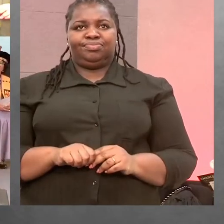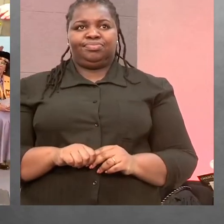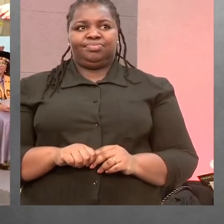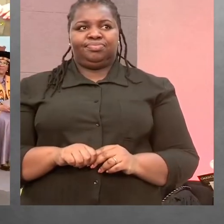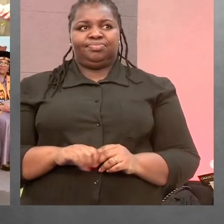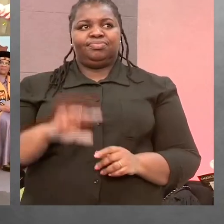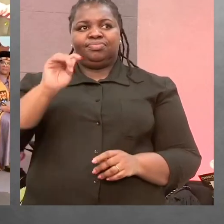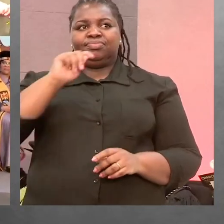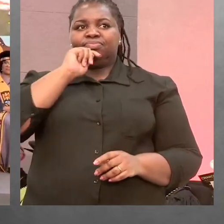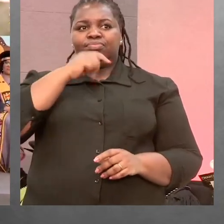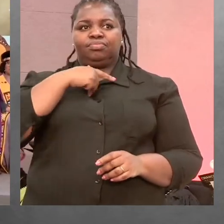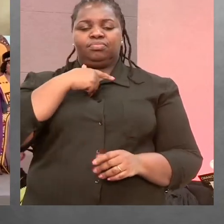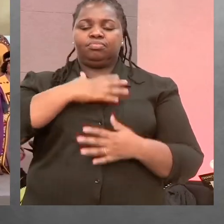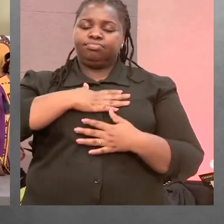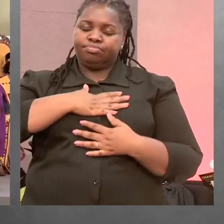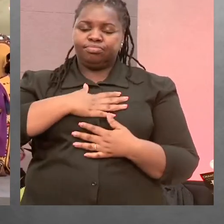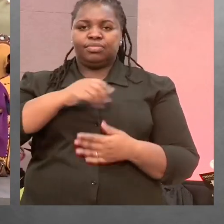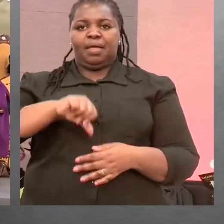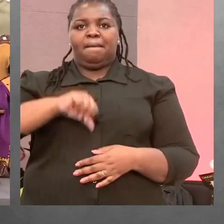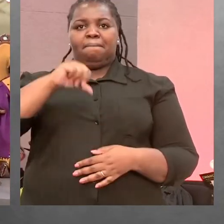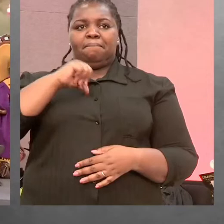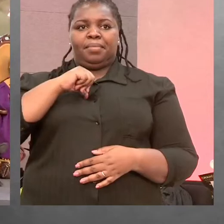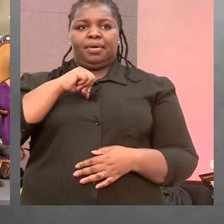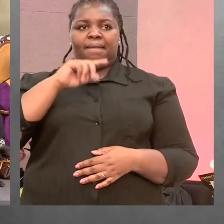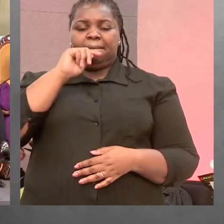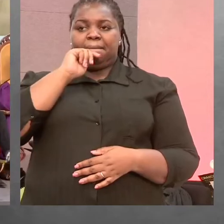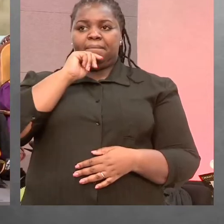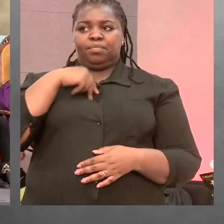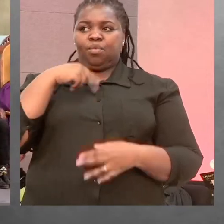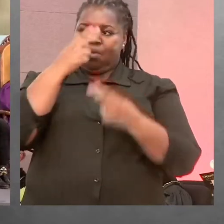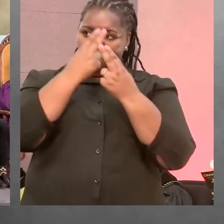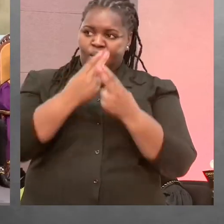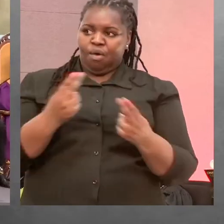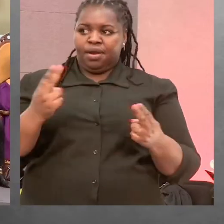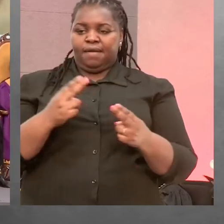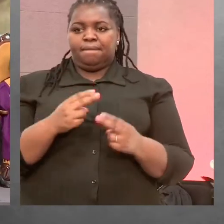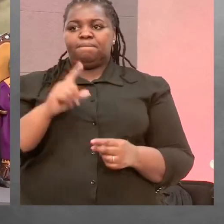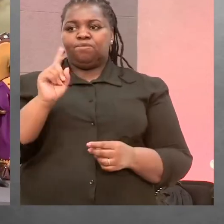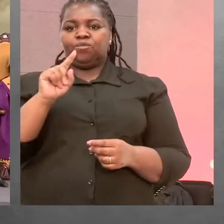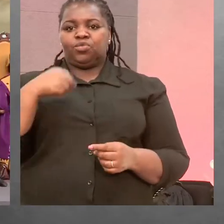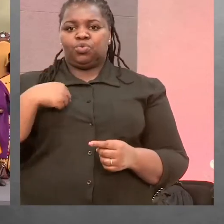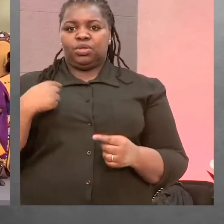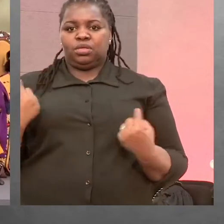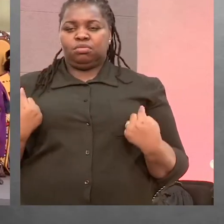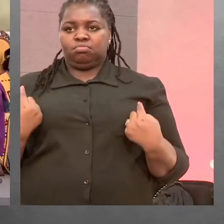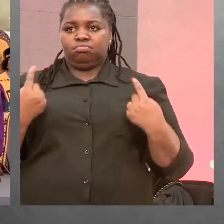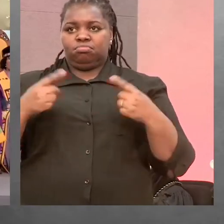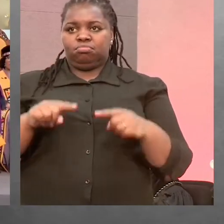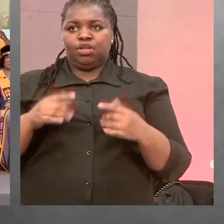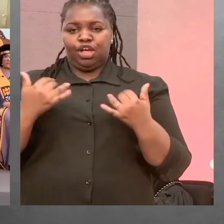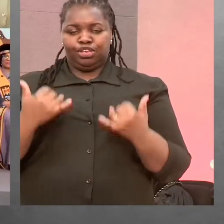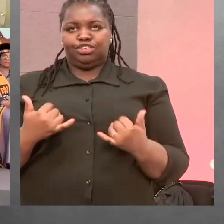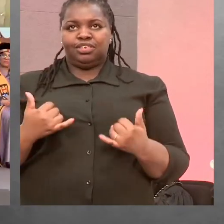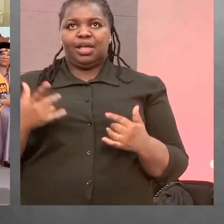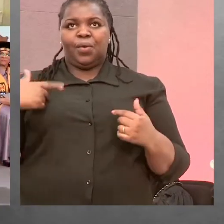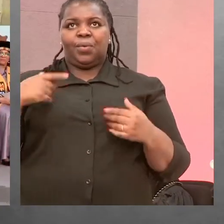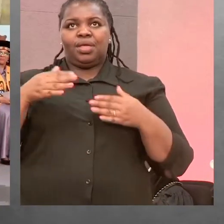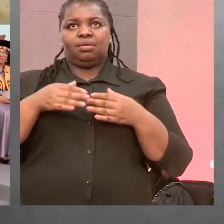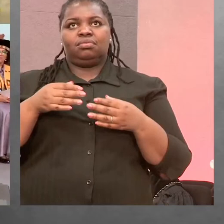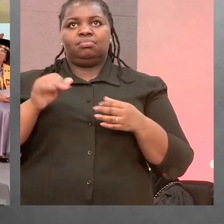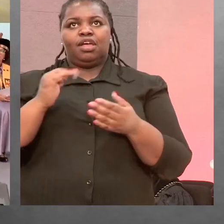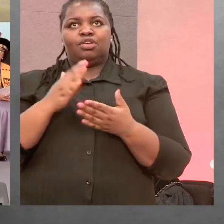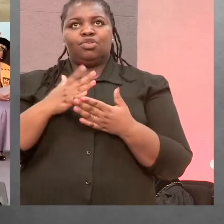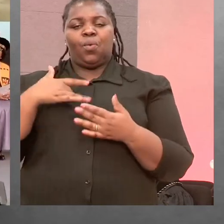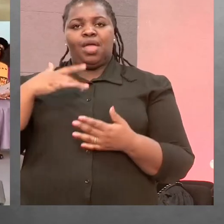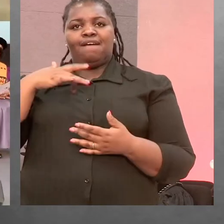It is with profound pride and utmost honor that we come together today to extend